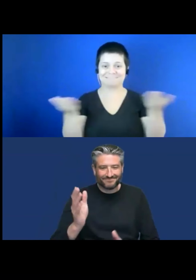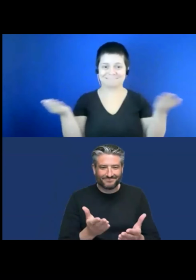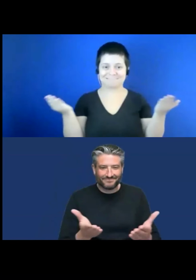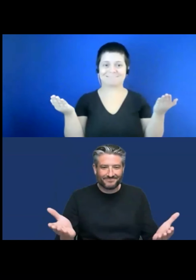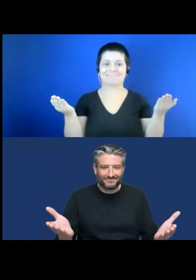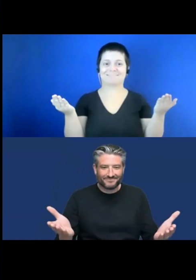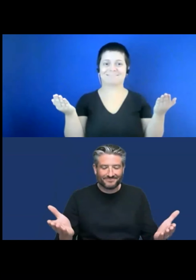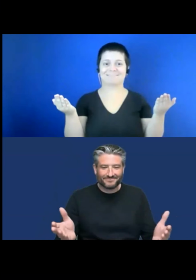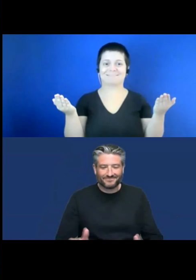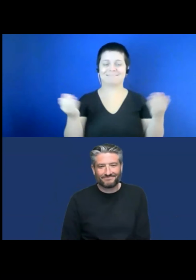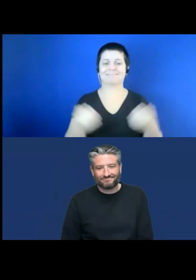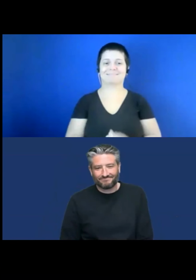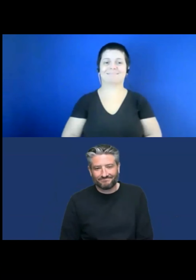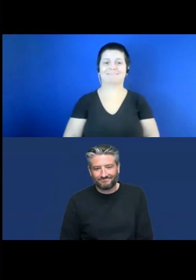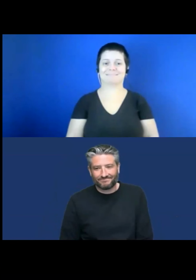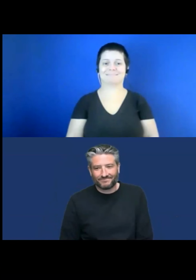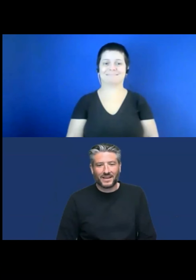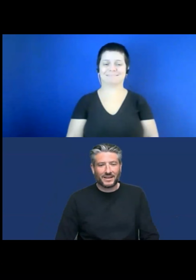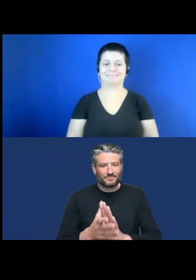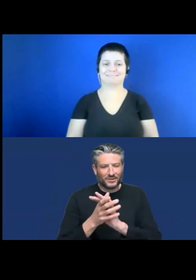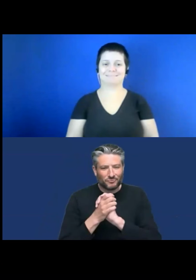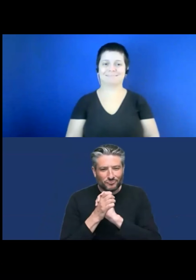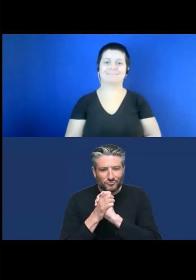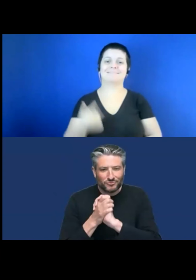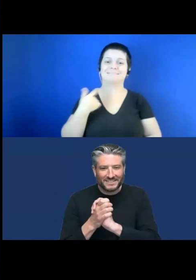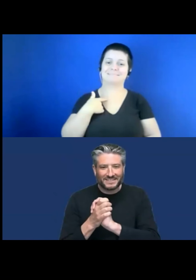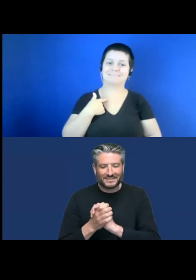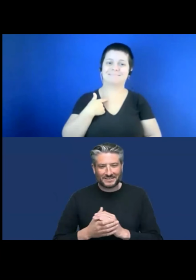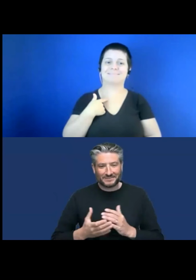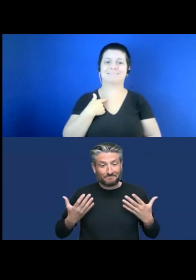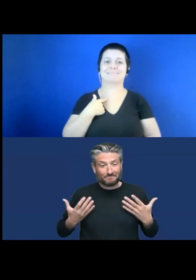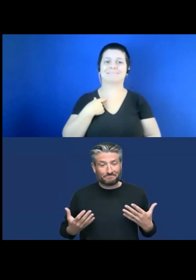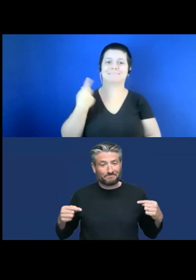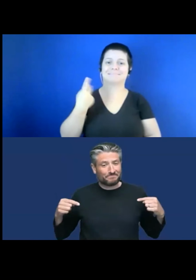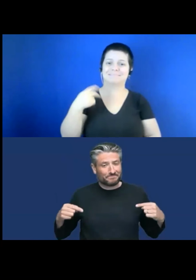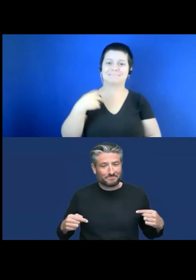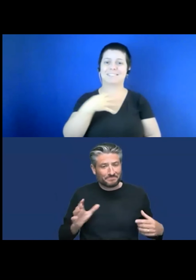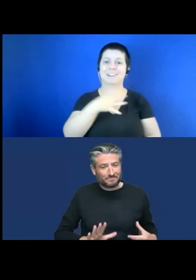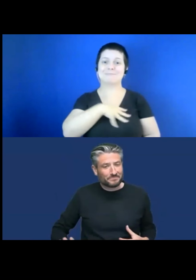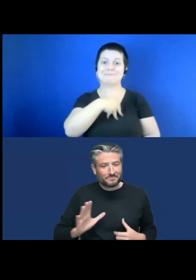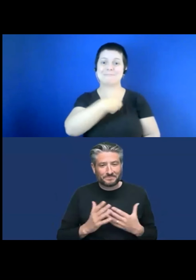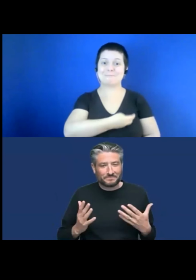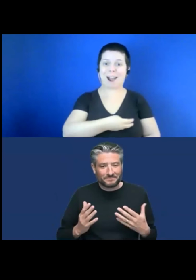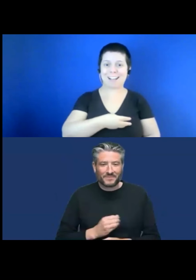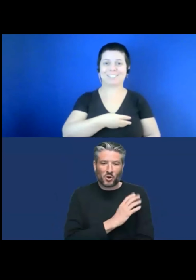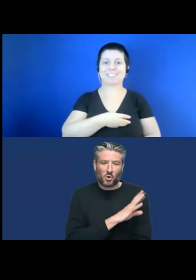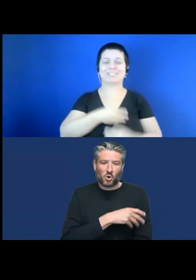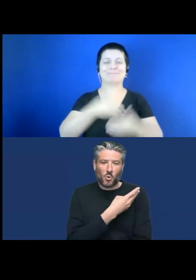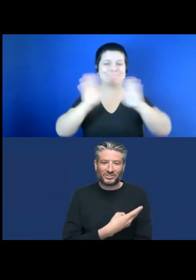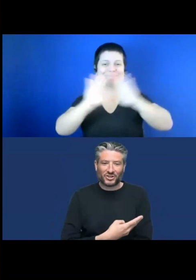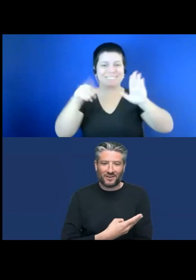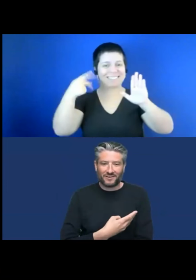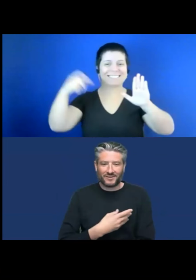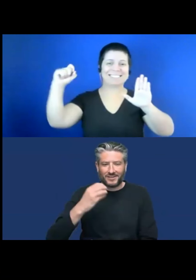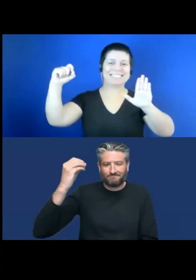greetings from sunny and warm Croatia. We have such a